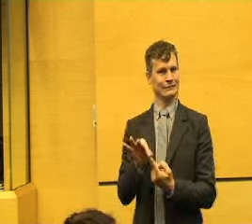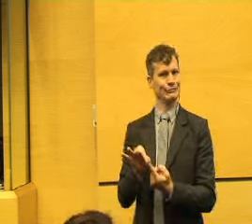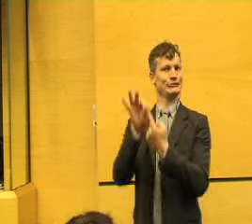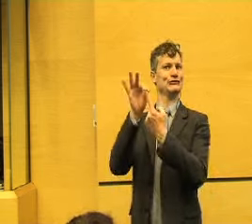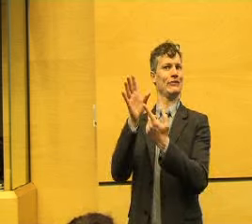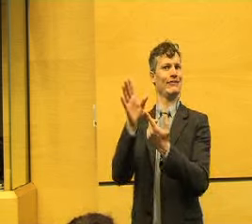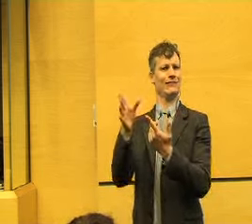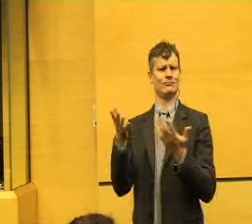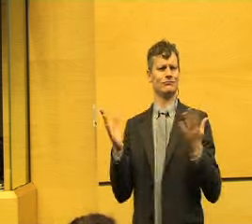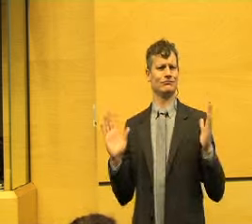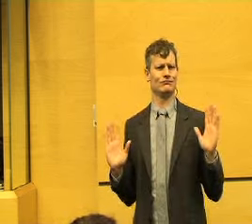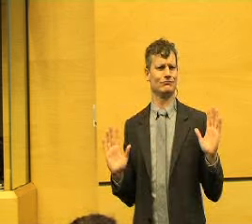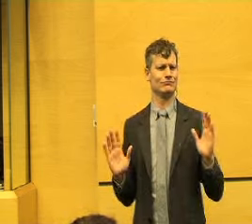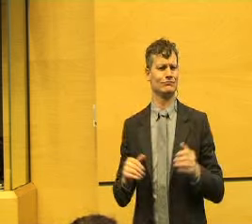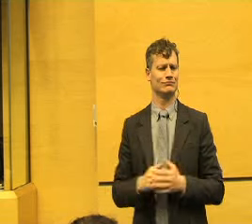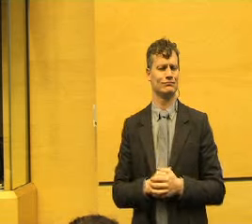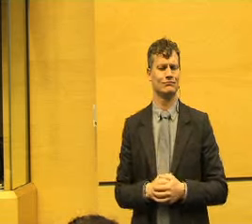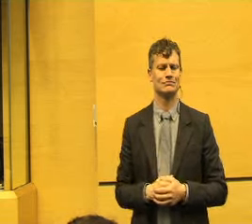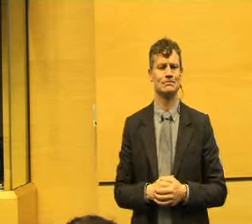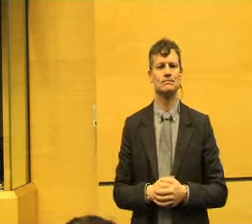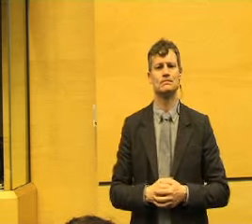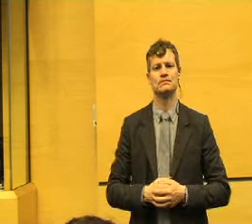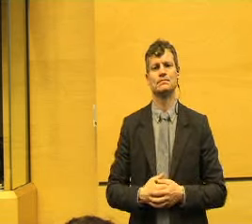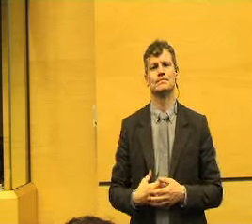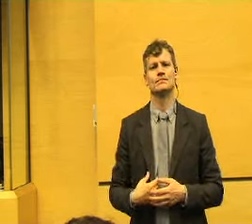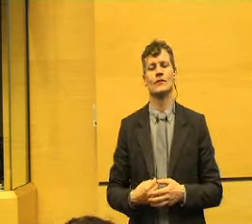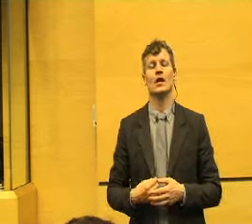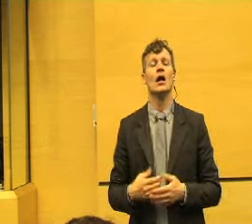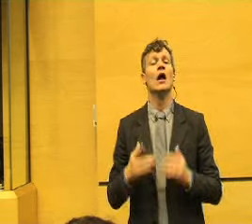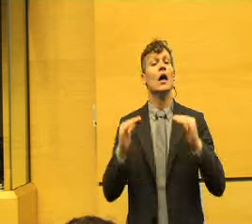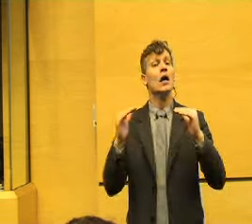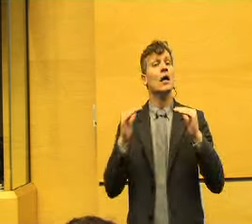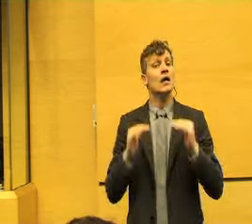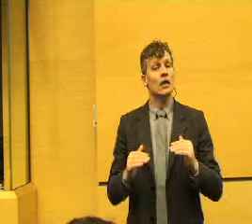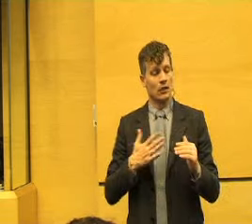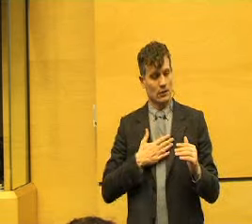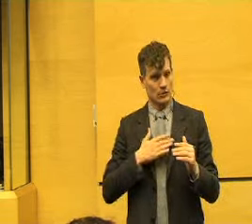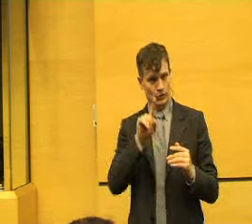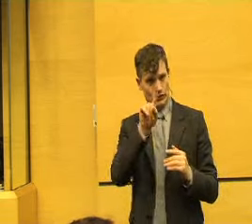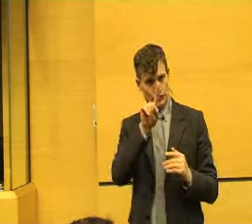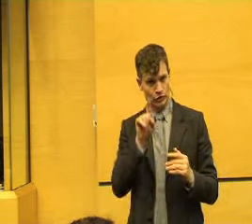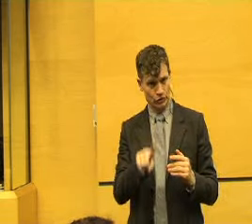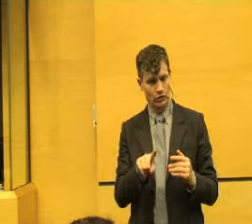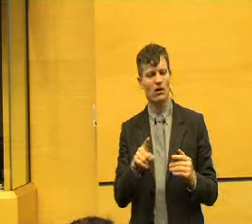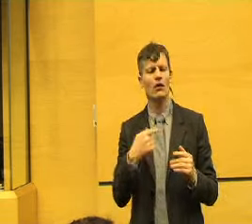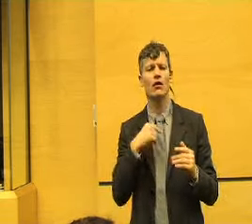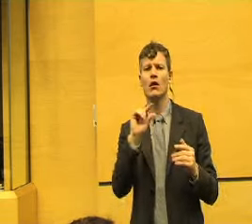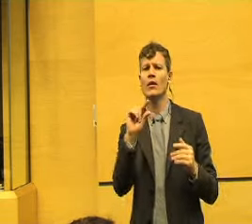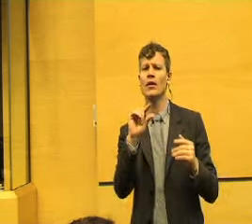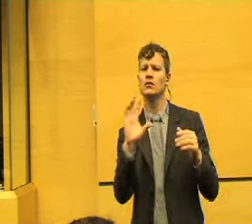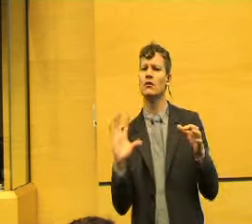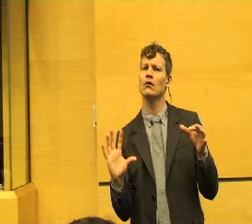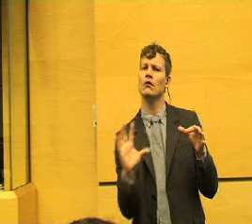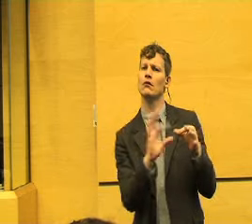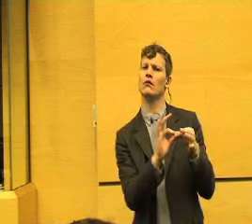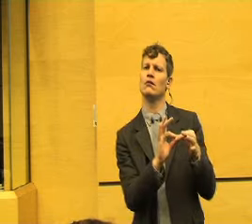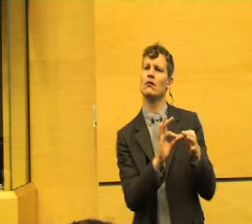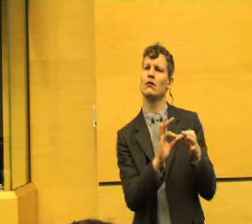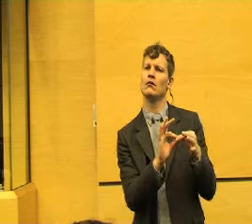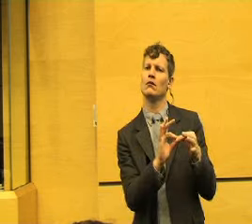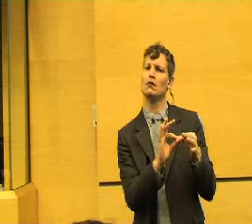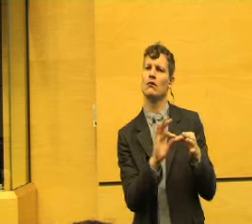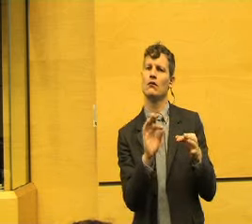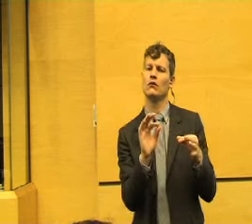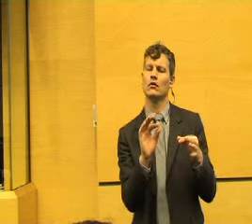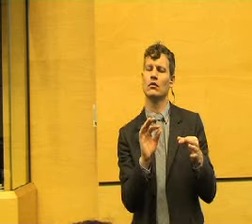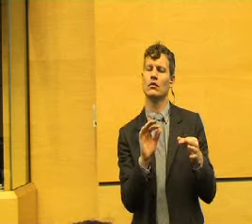So having said this, I'd like to move to the substance and follow up on one of the questions that we